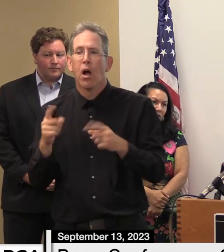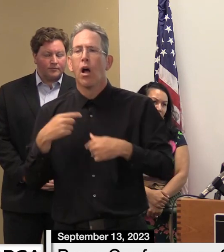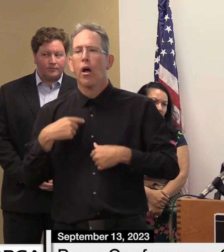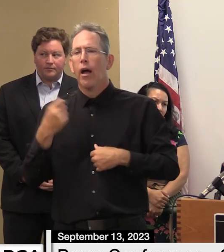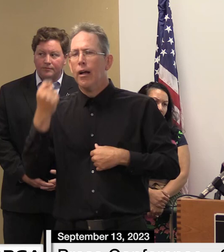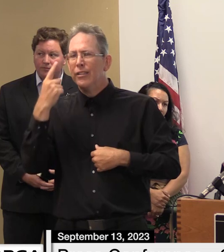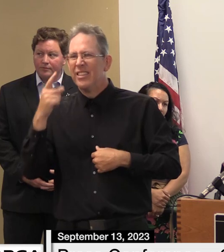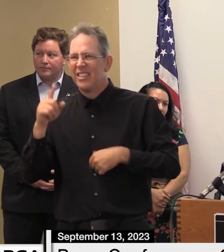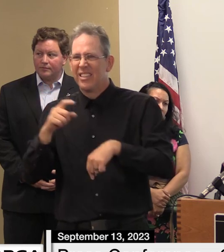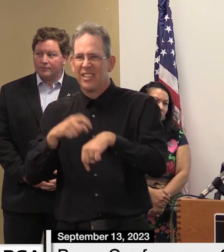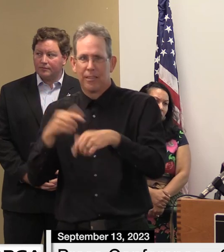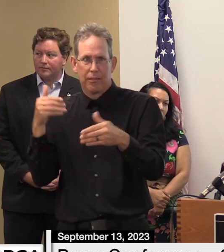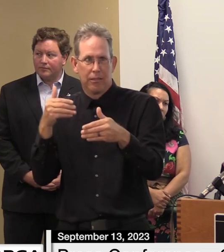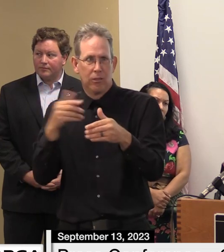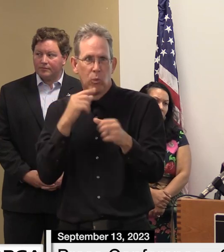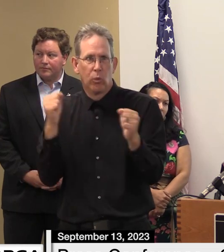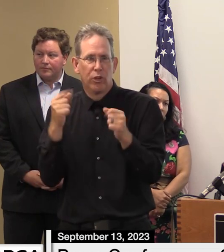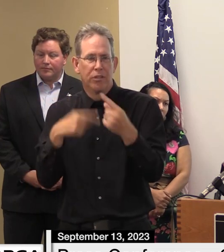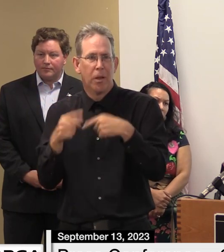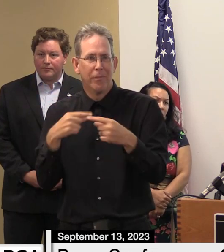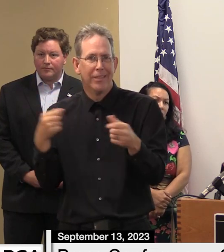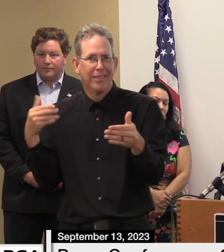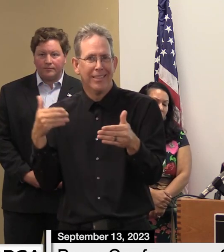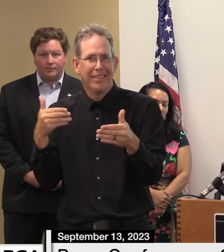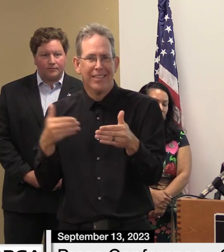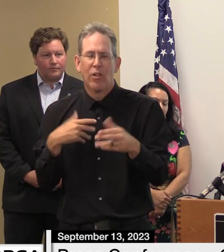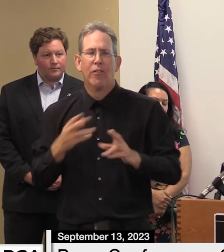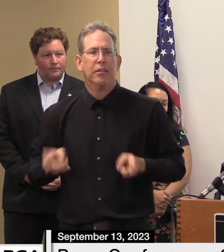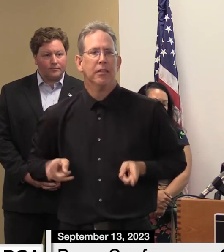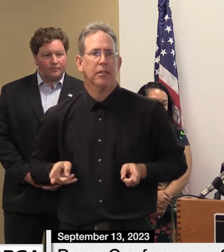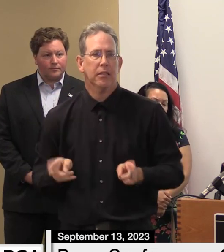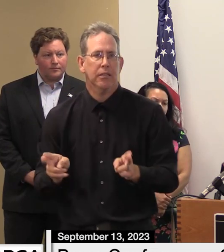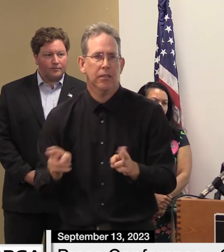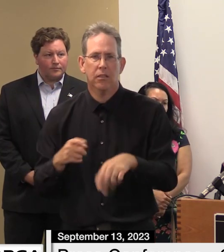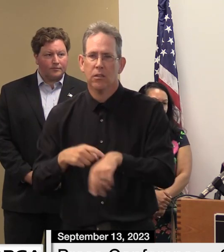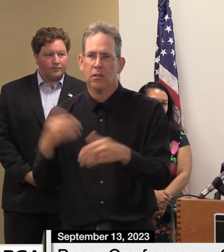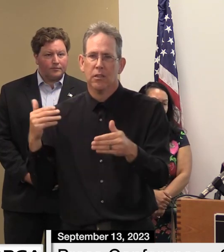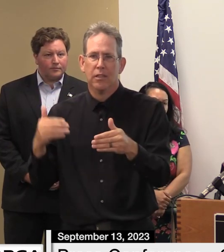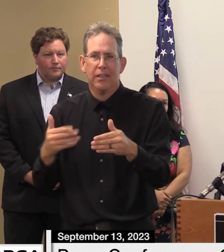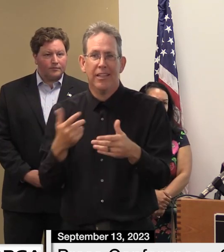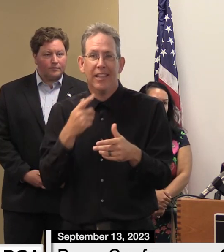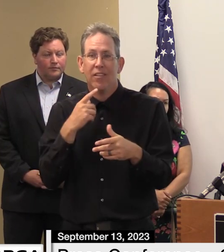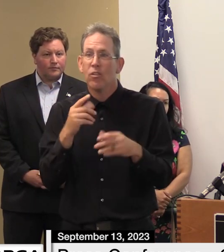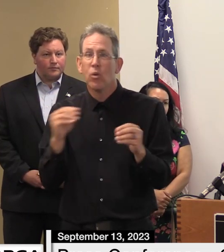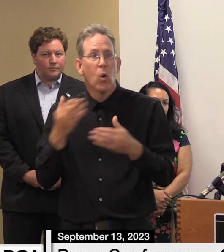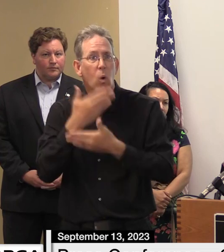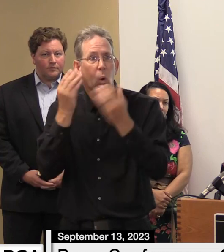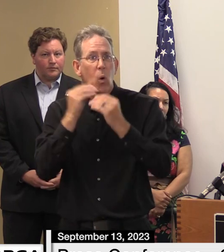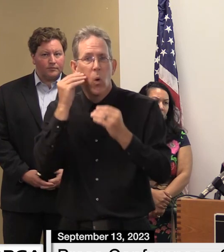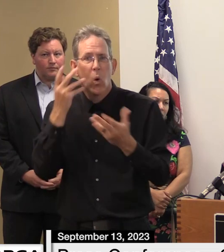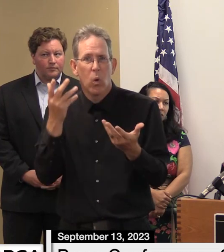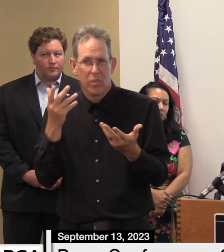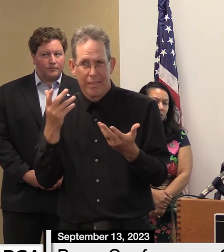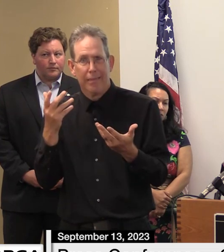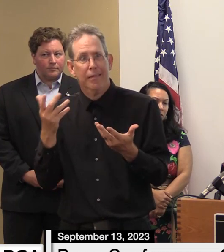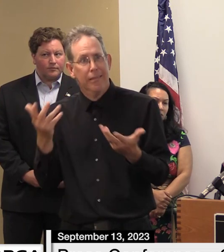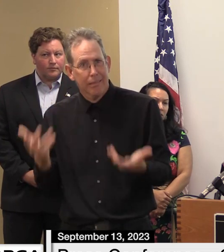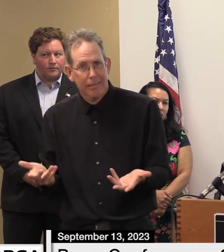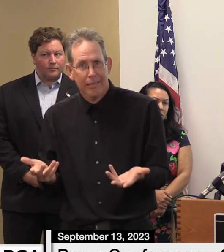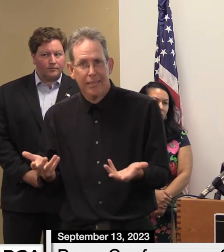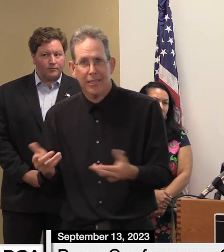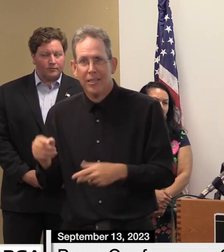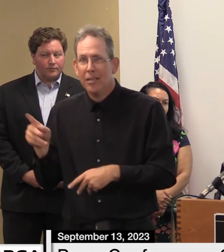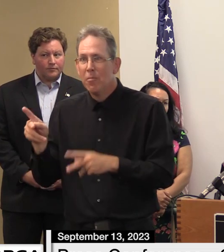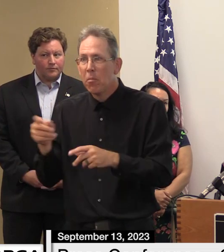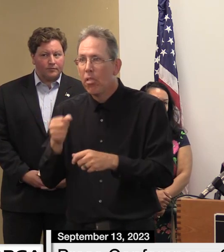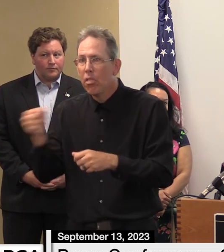very quickly, and we need to move with all speed so that those who have been displaced and need our help are placed in a